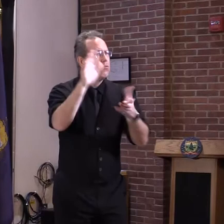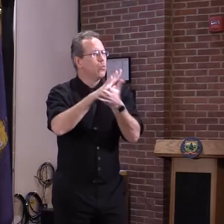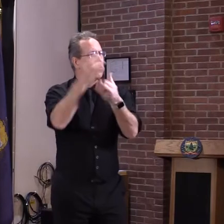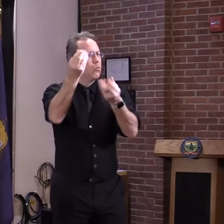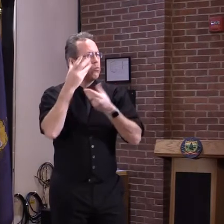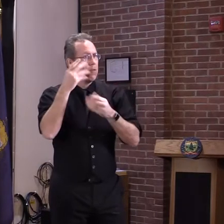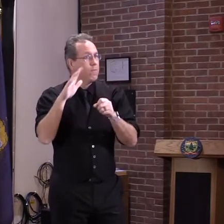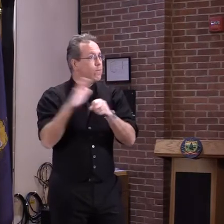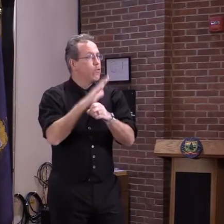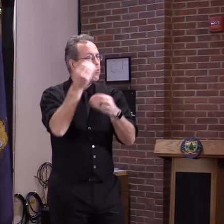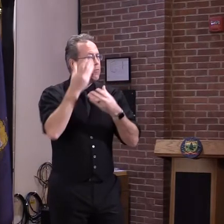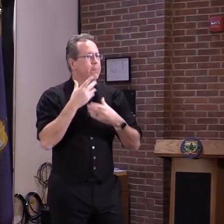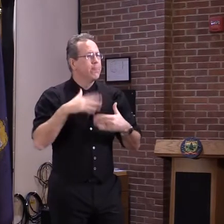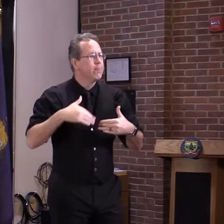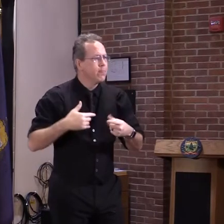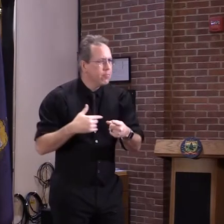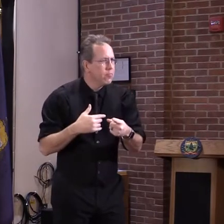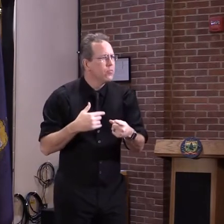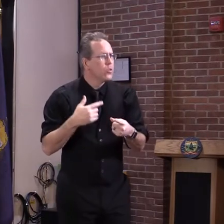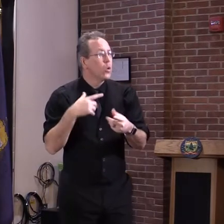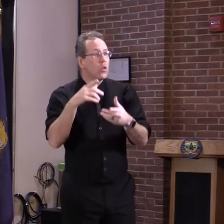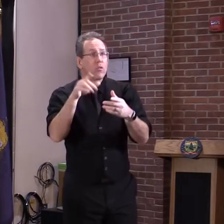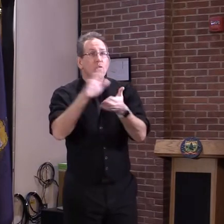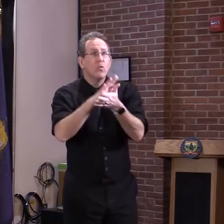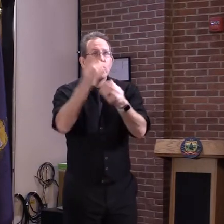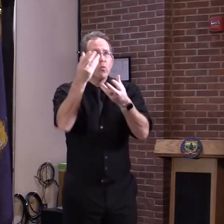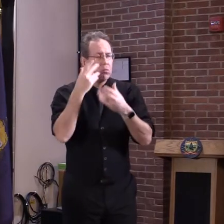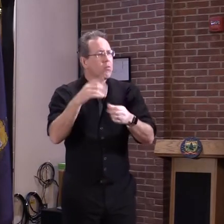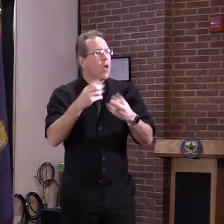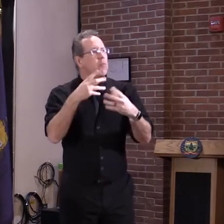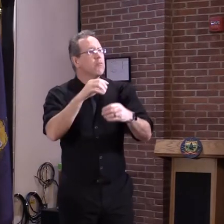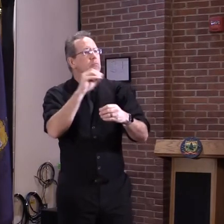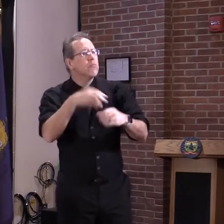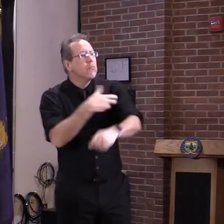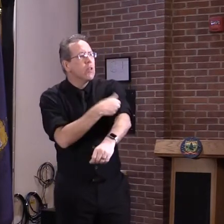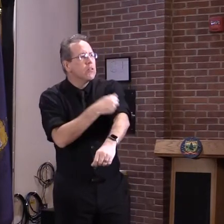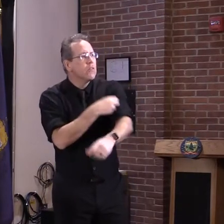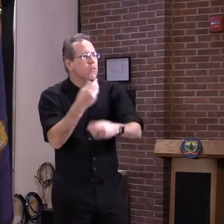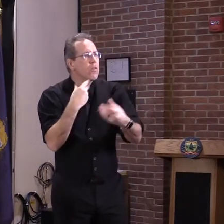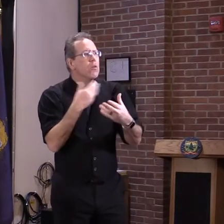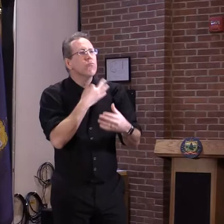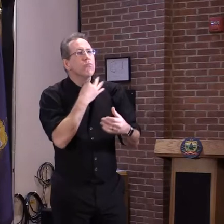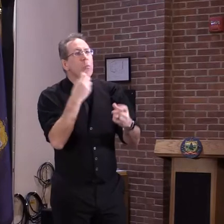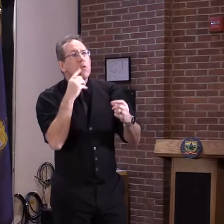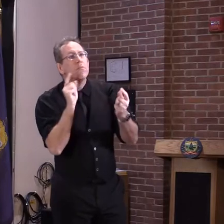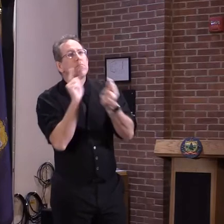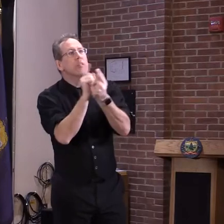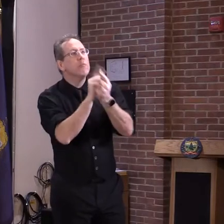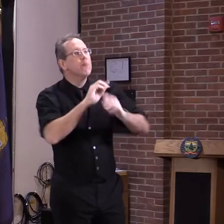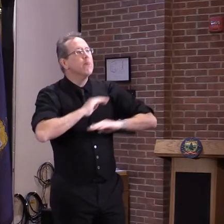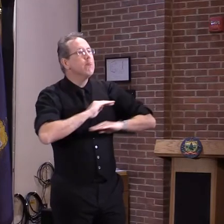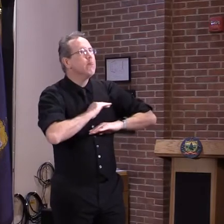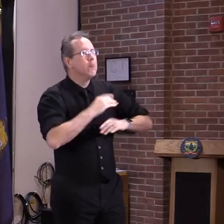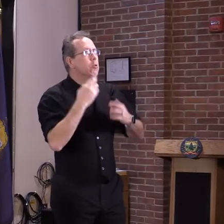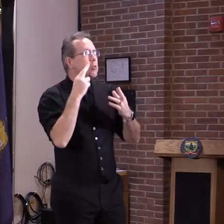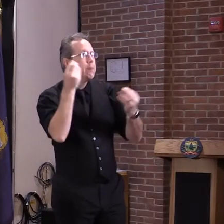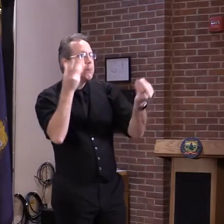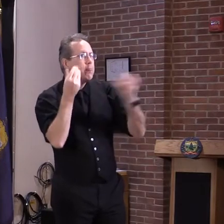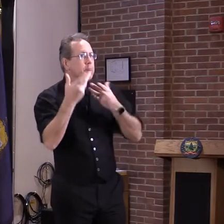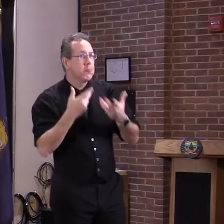the threshold and achieve what we'd like to achieve in that regard. Secretary French?